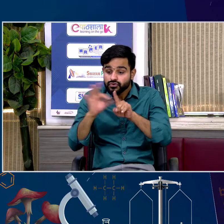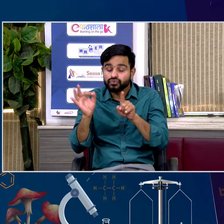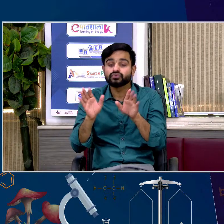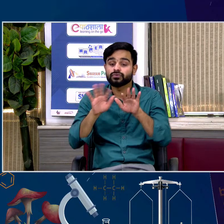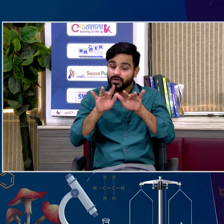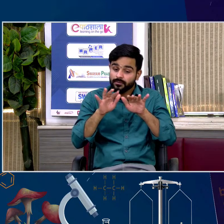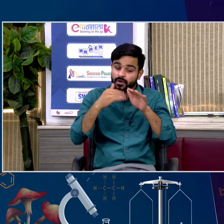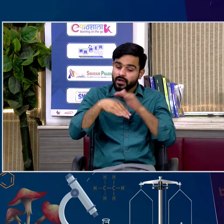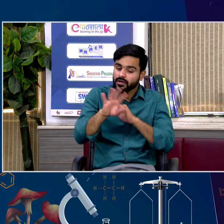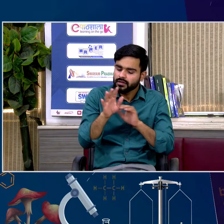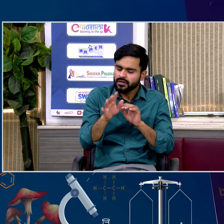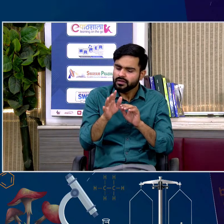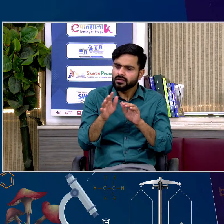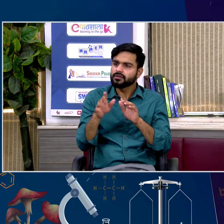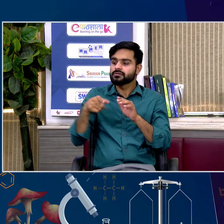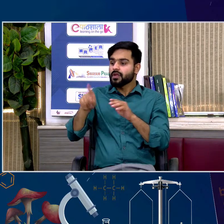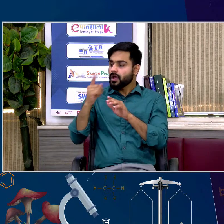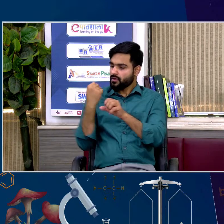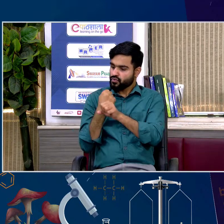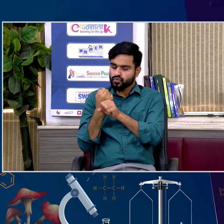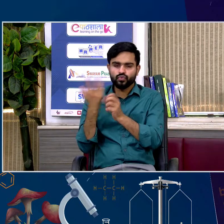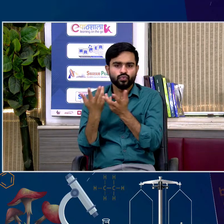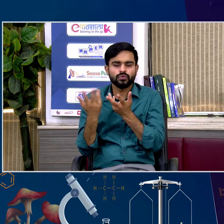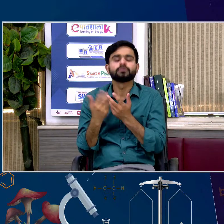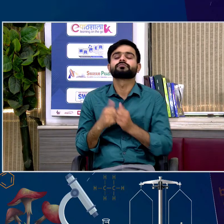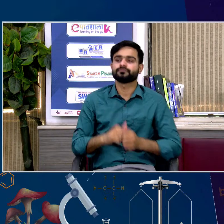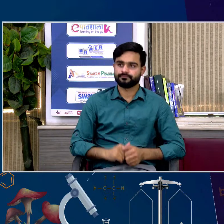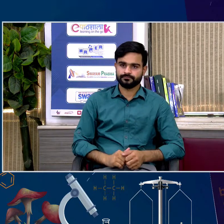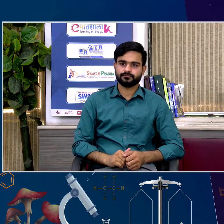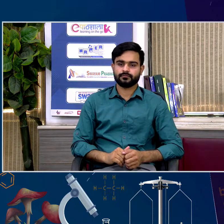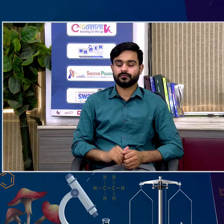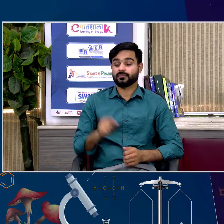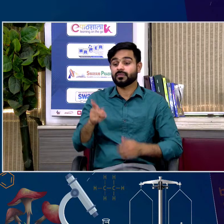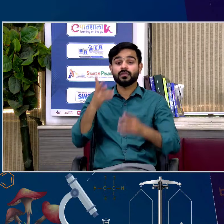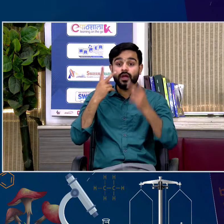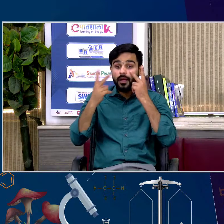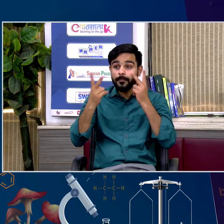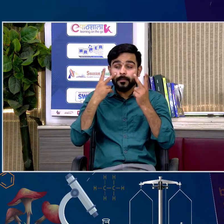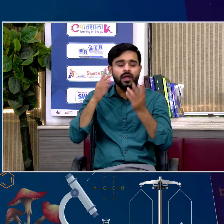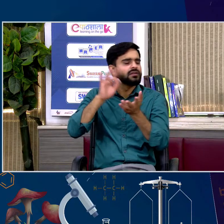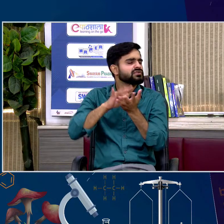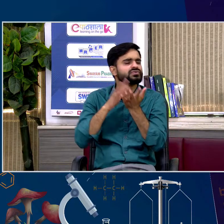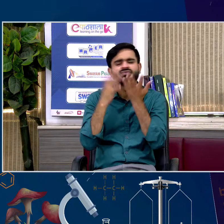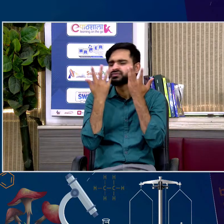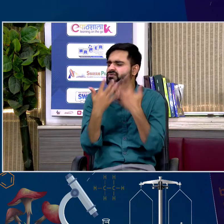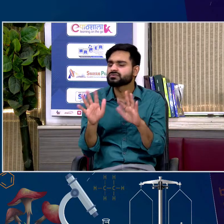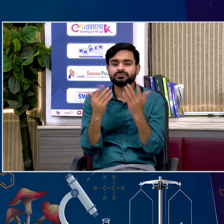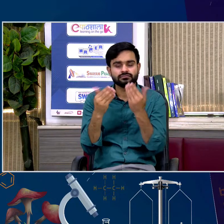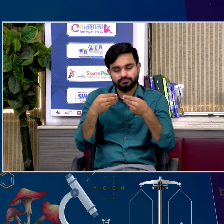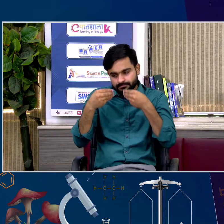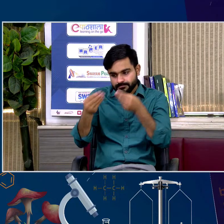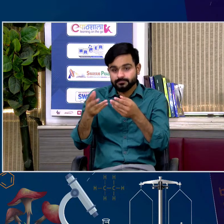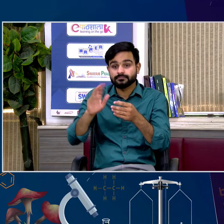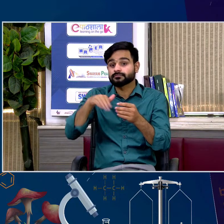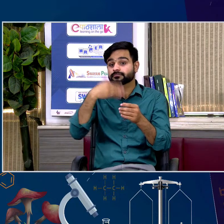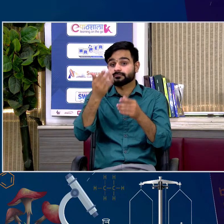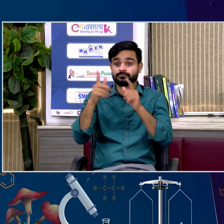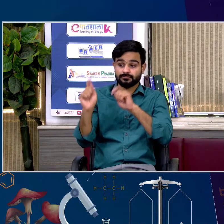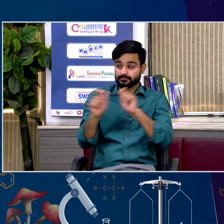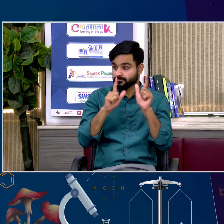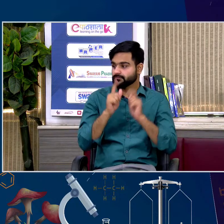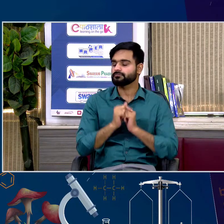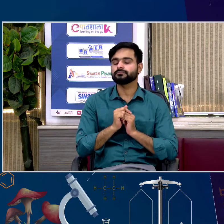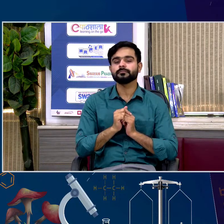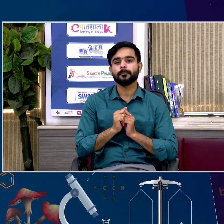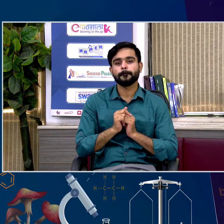room rather than depending on working memory. And so provide visuals wherever possible. As you can see in the next slide,